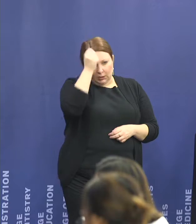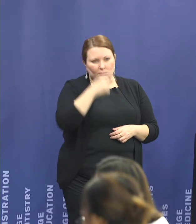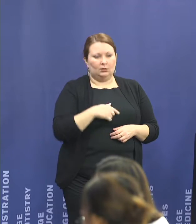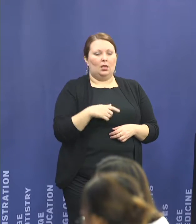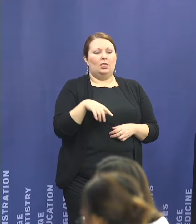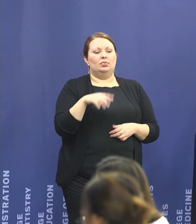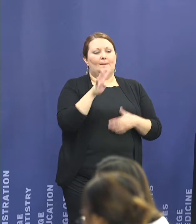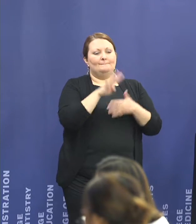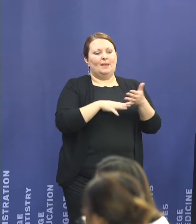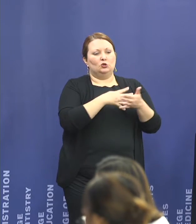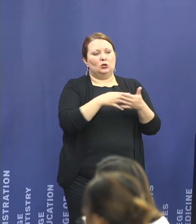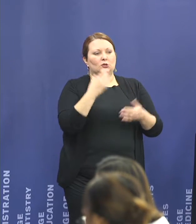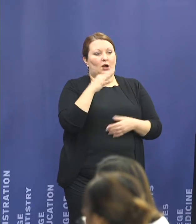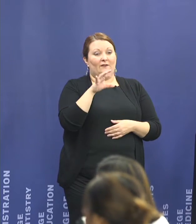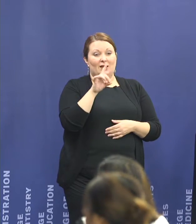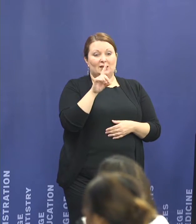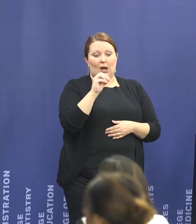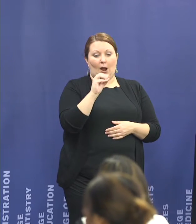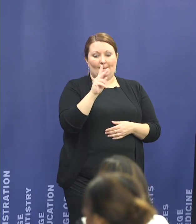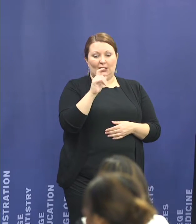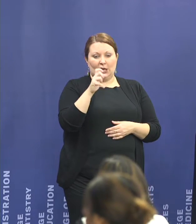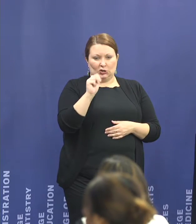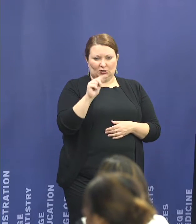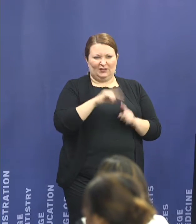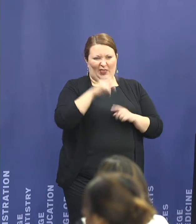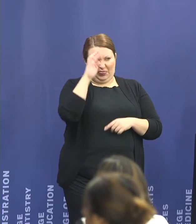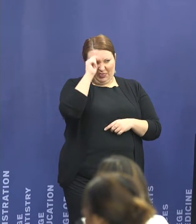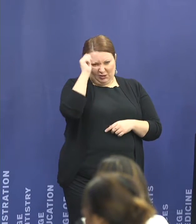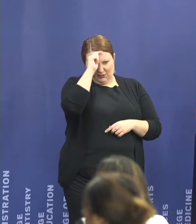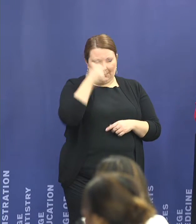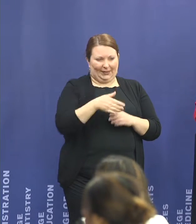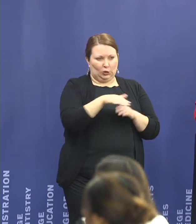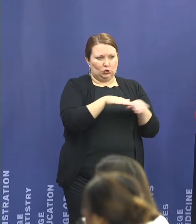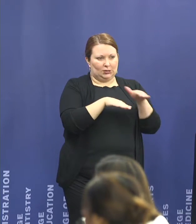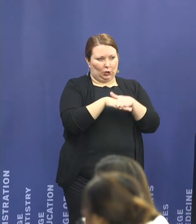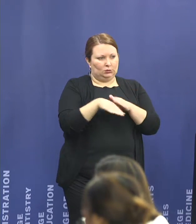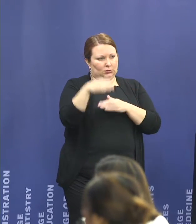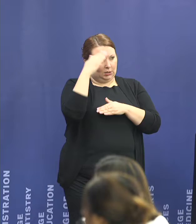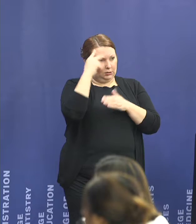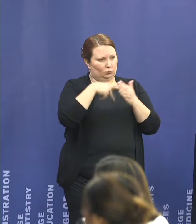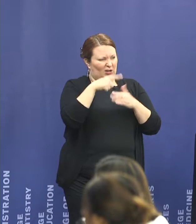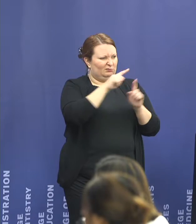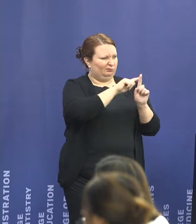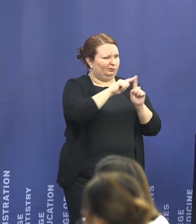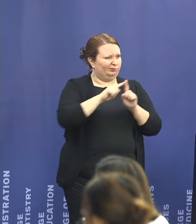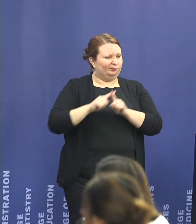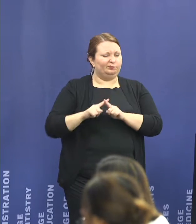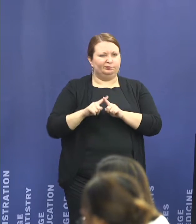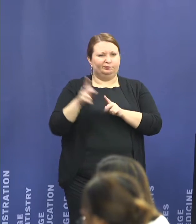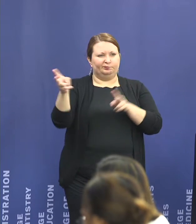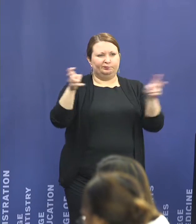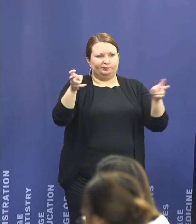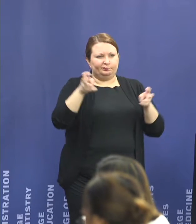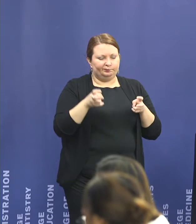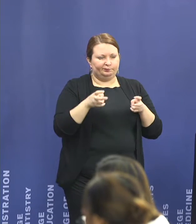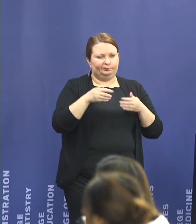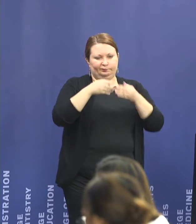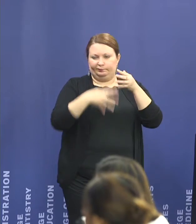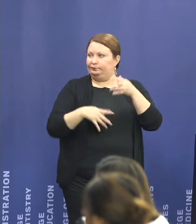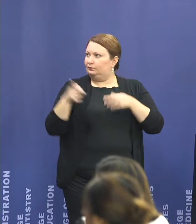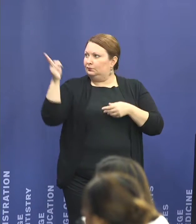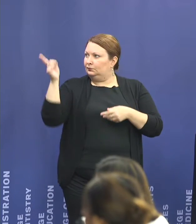matrix of domination, which are theories that come from intersectional knowledge projects. So when we think